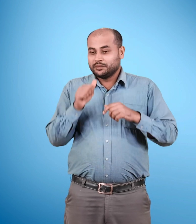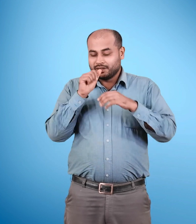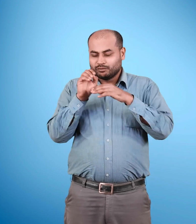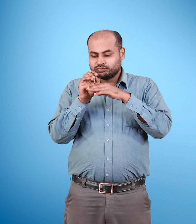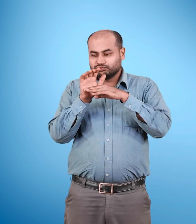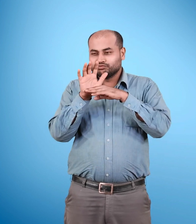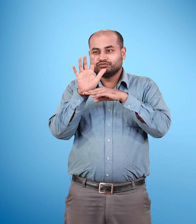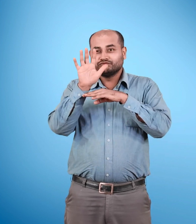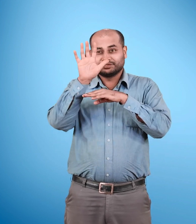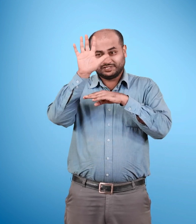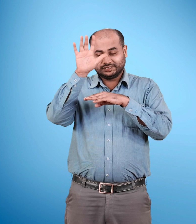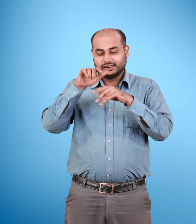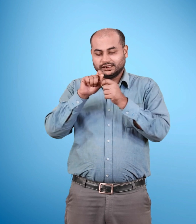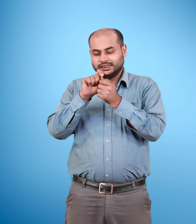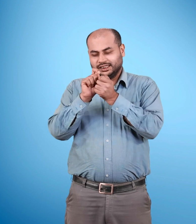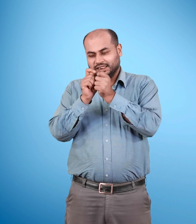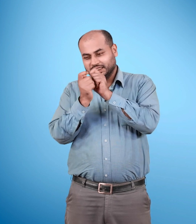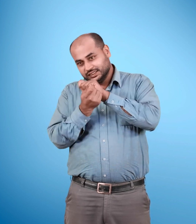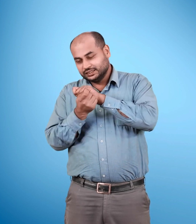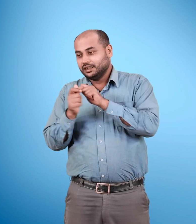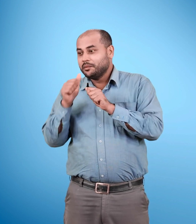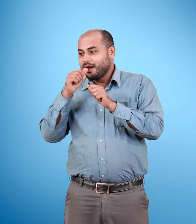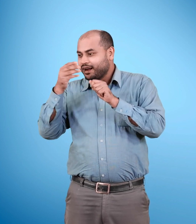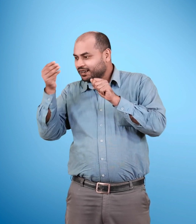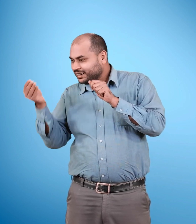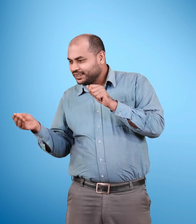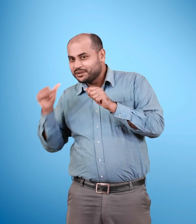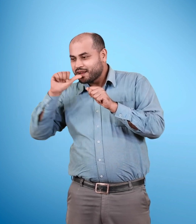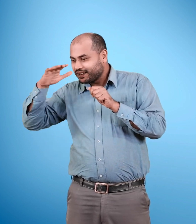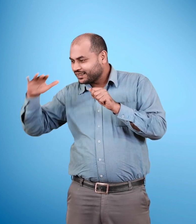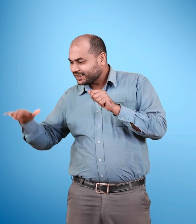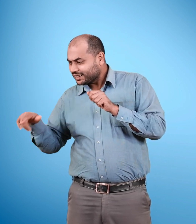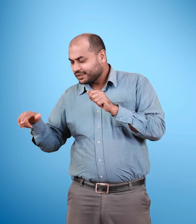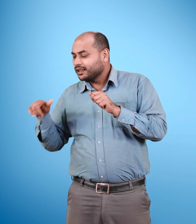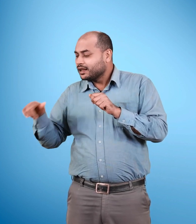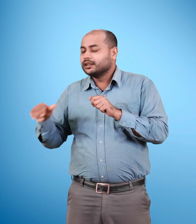The process of changing water vapor into water is called